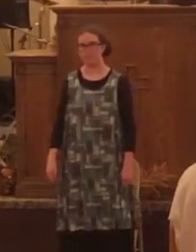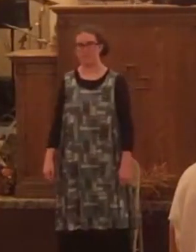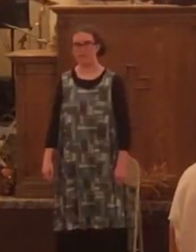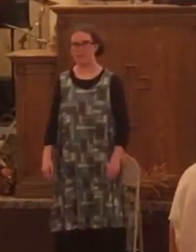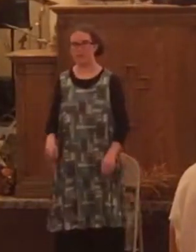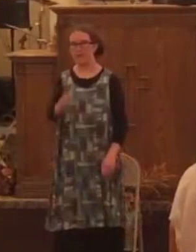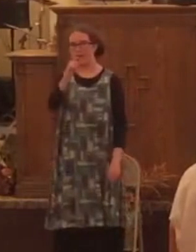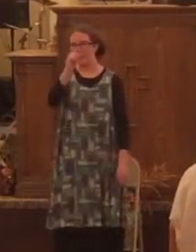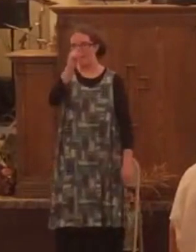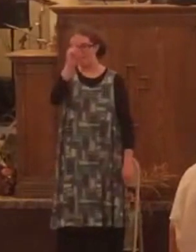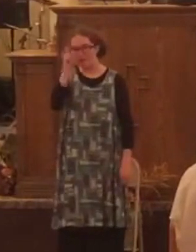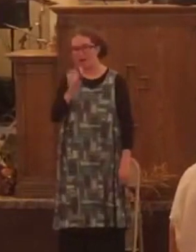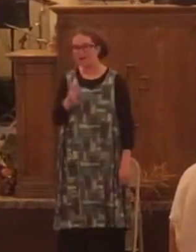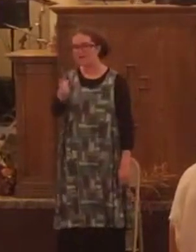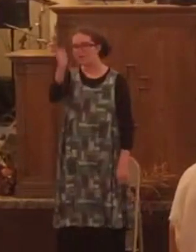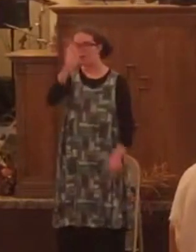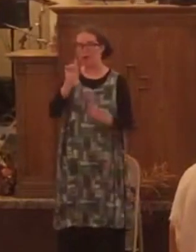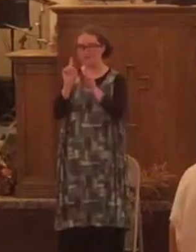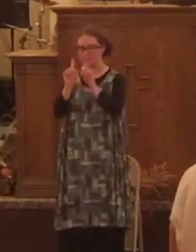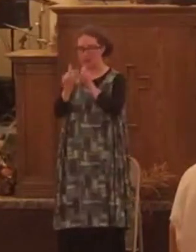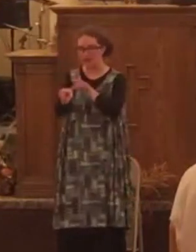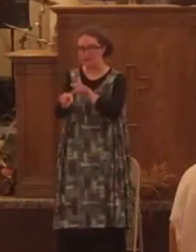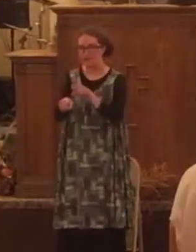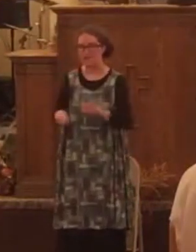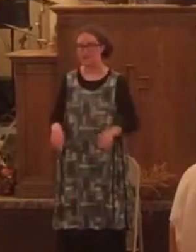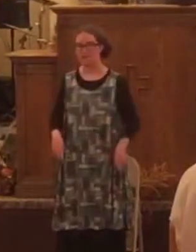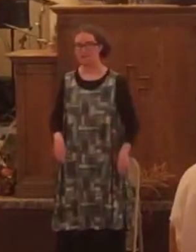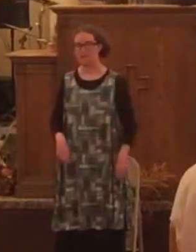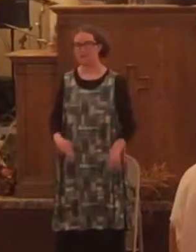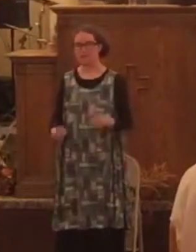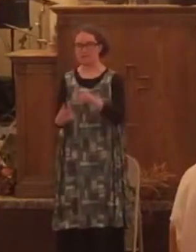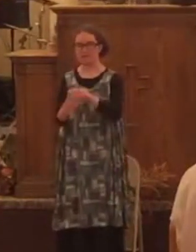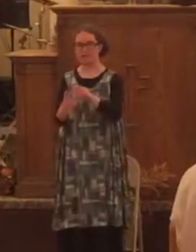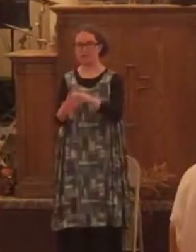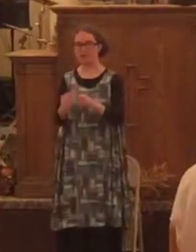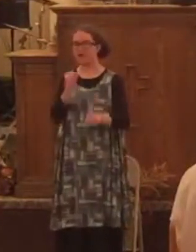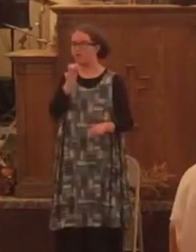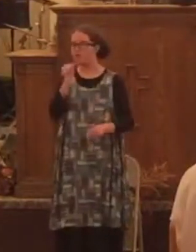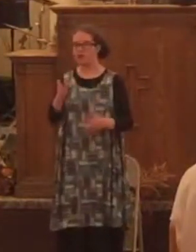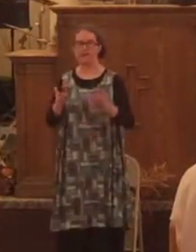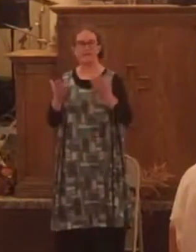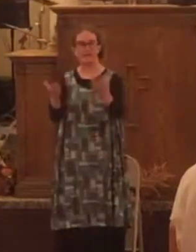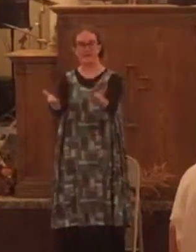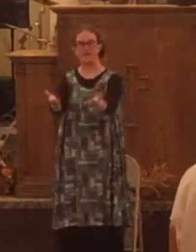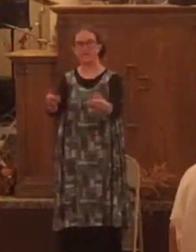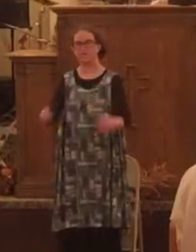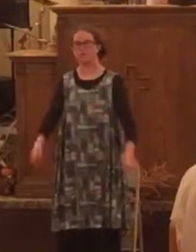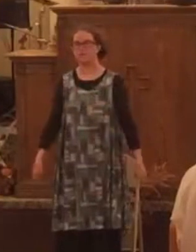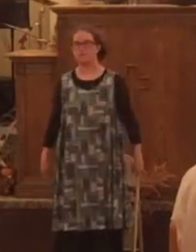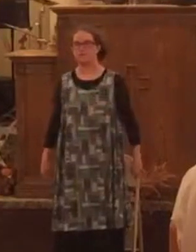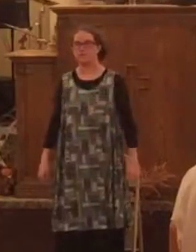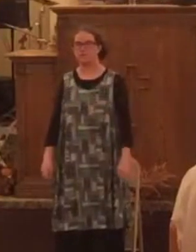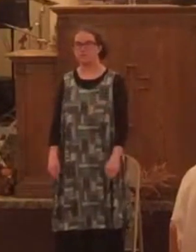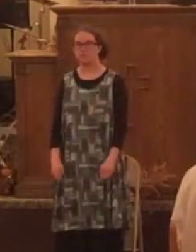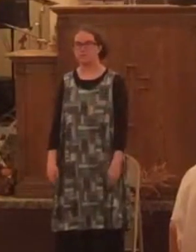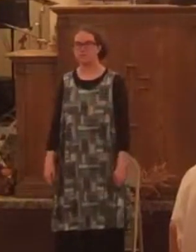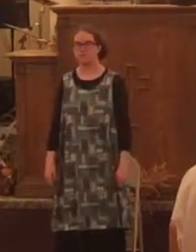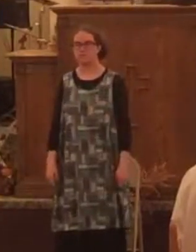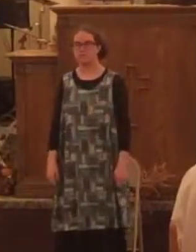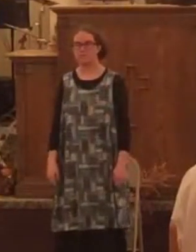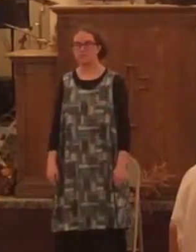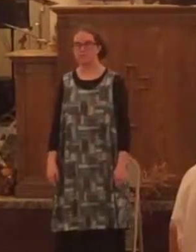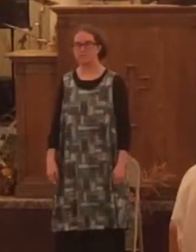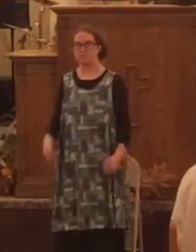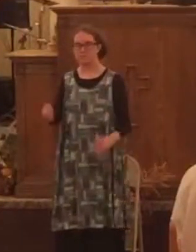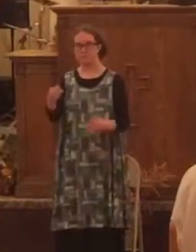I've asked God for an answer. Yes, sir. He has chosen not to give me one. And